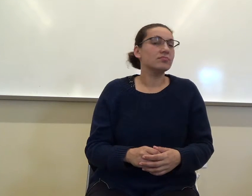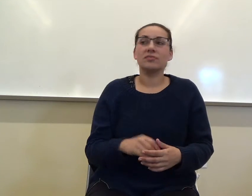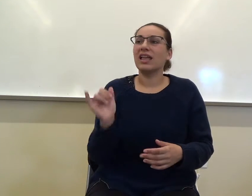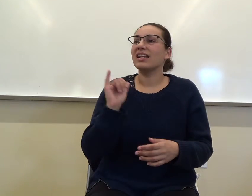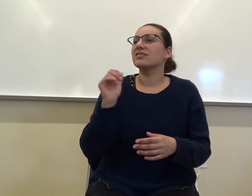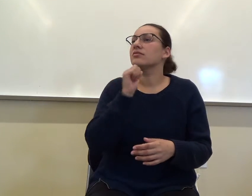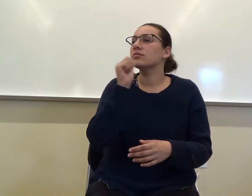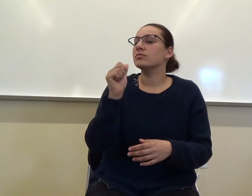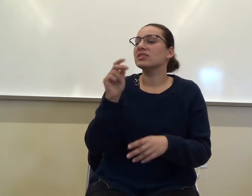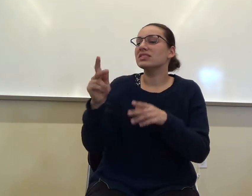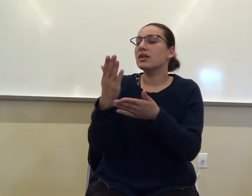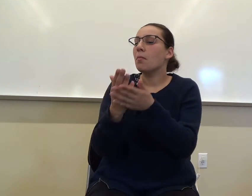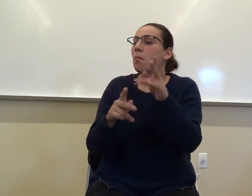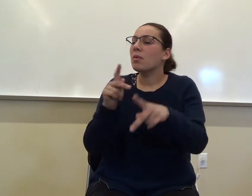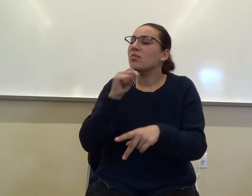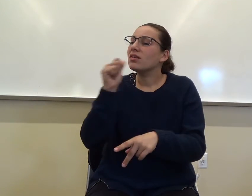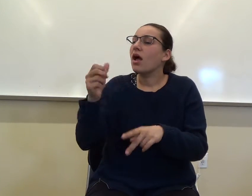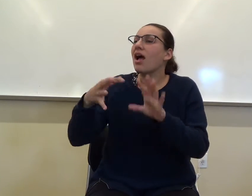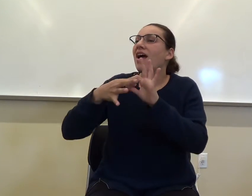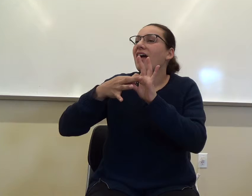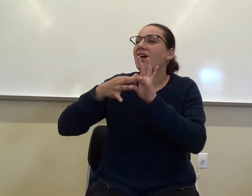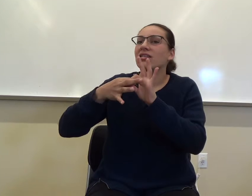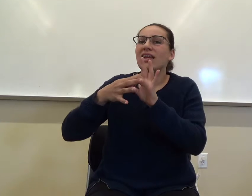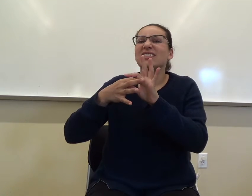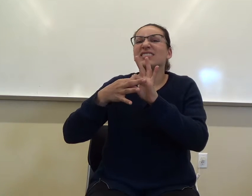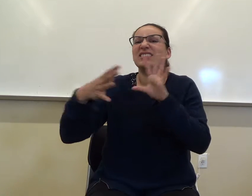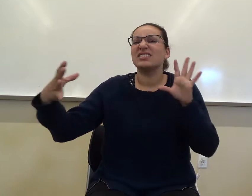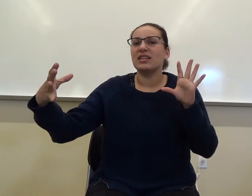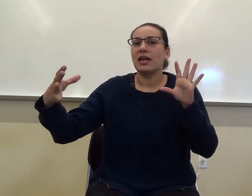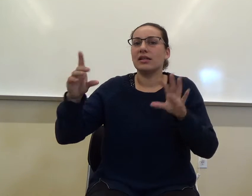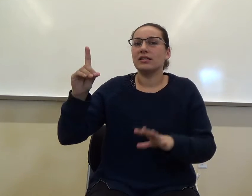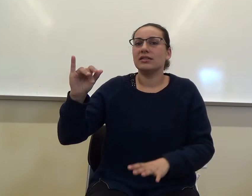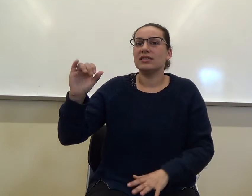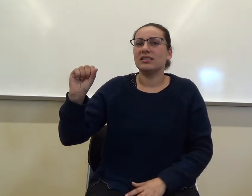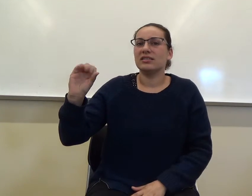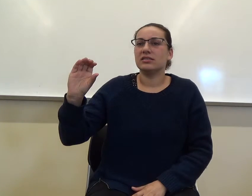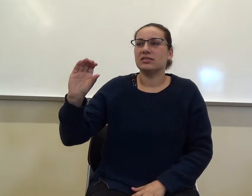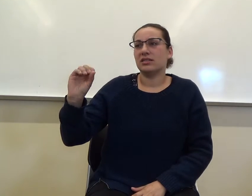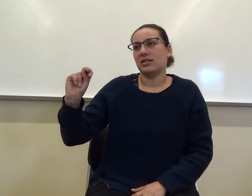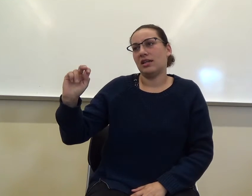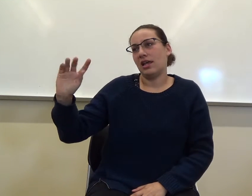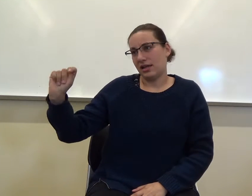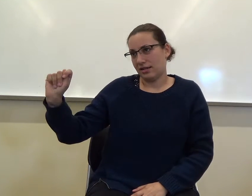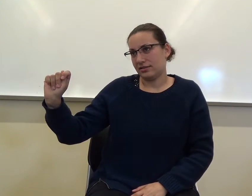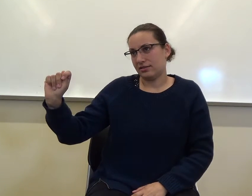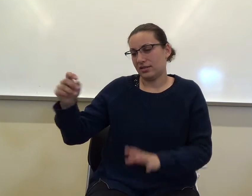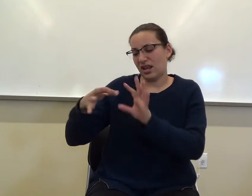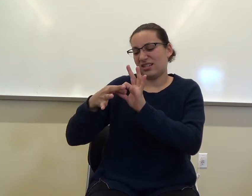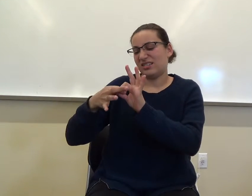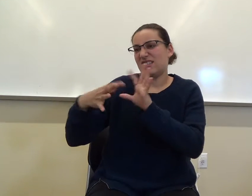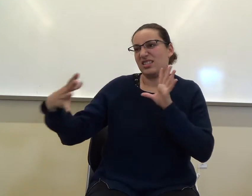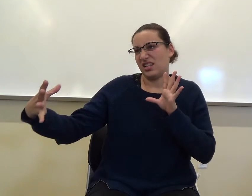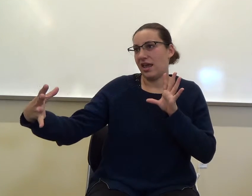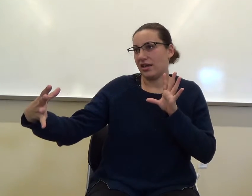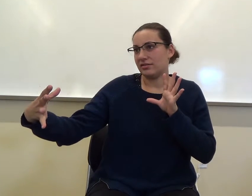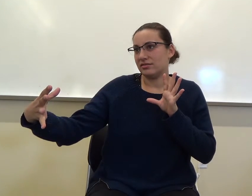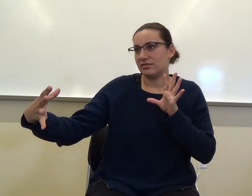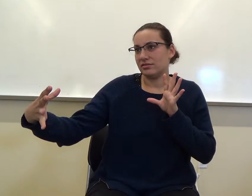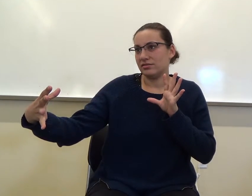disconnect, which is a word that is one of those words that's been turned from a verb into a noun. You